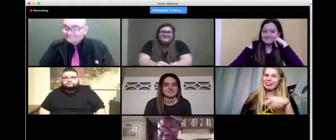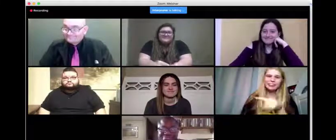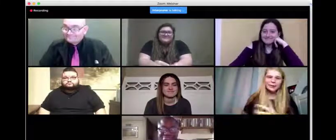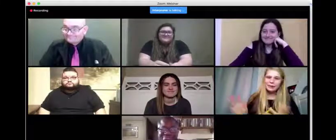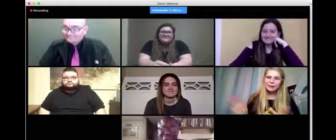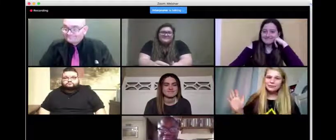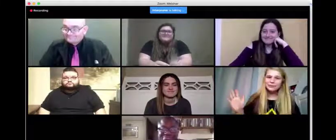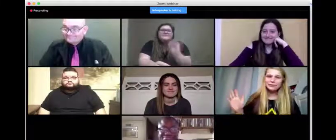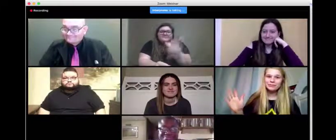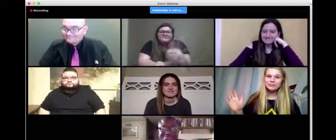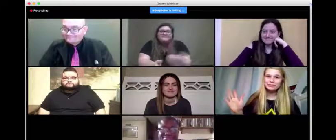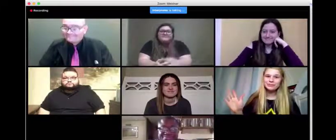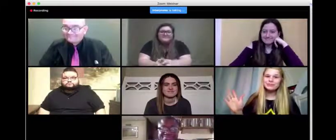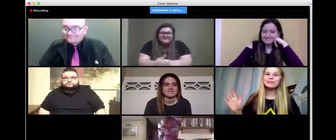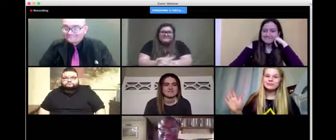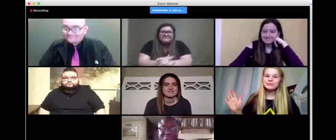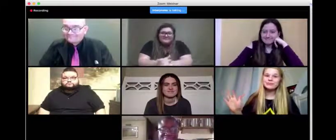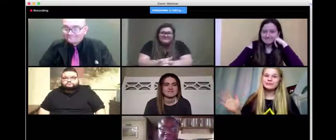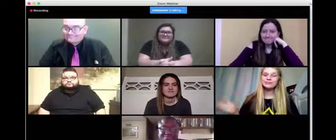But people,